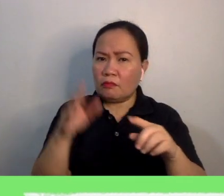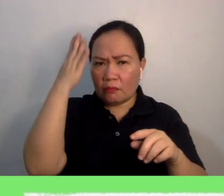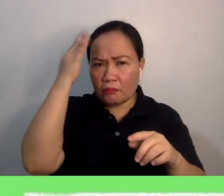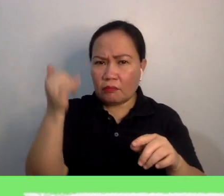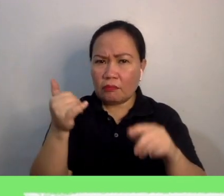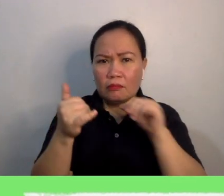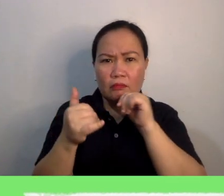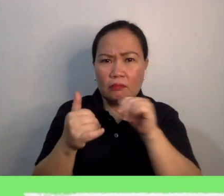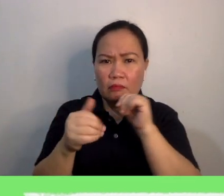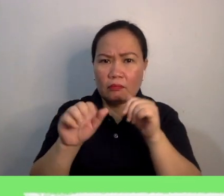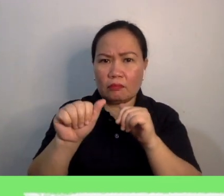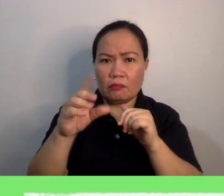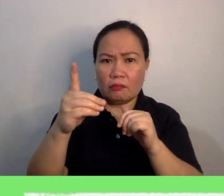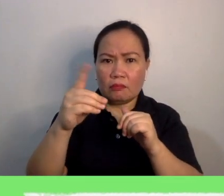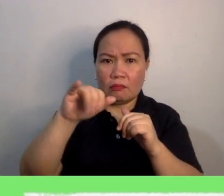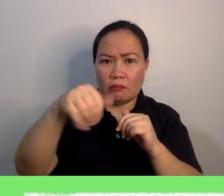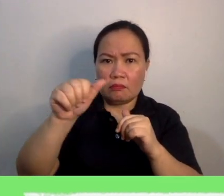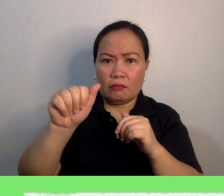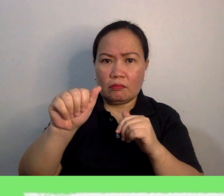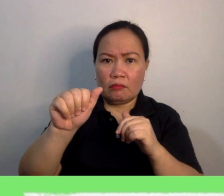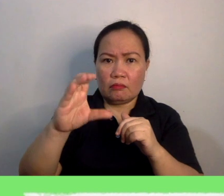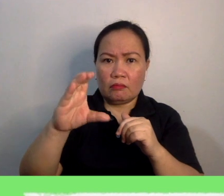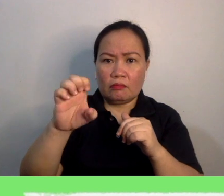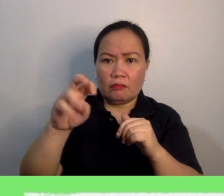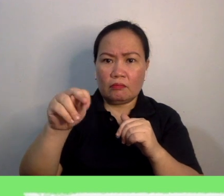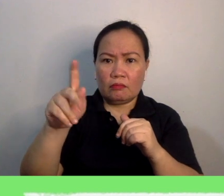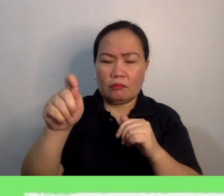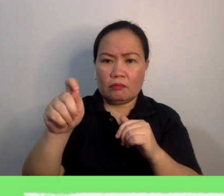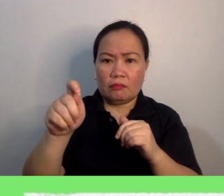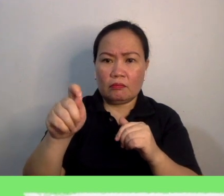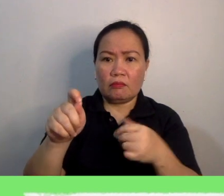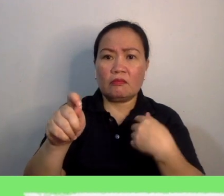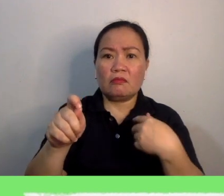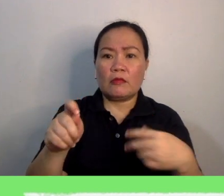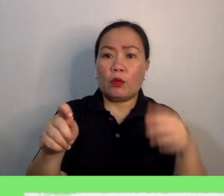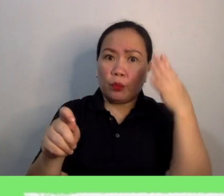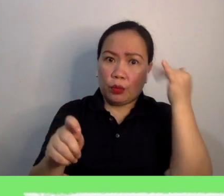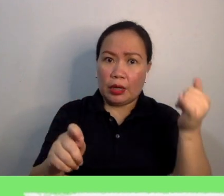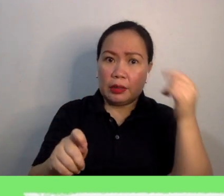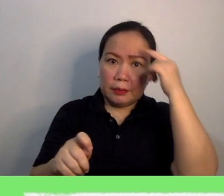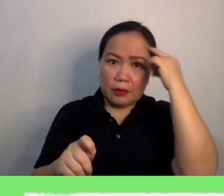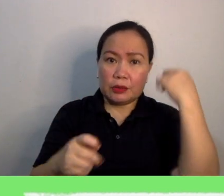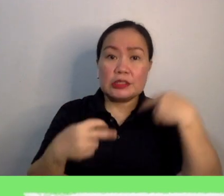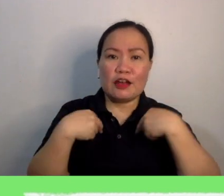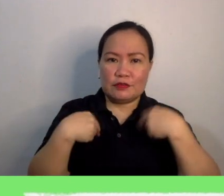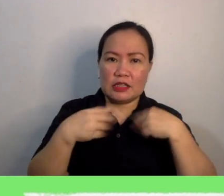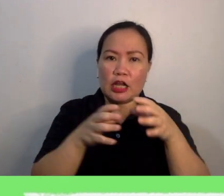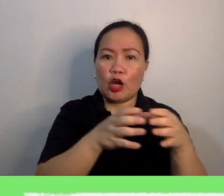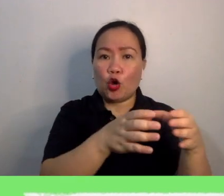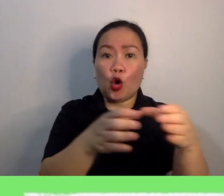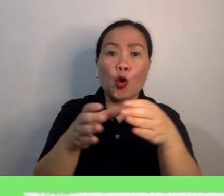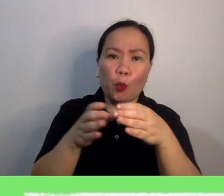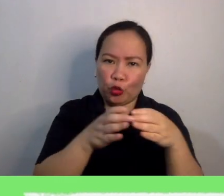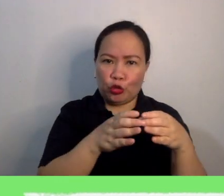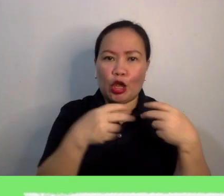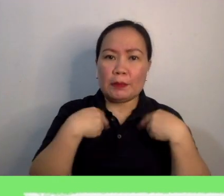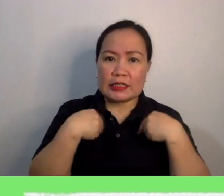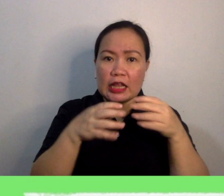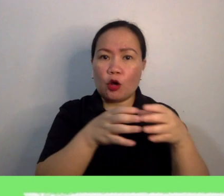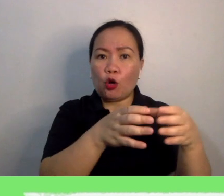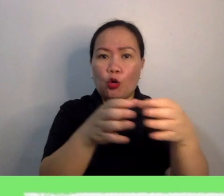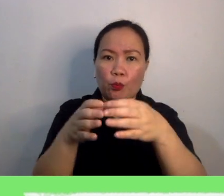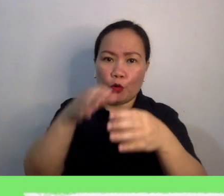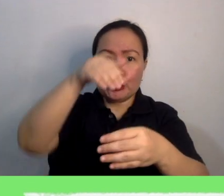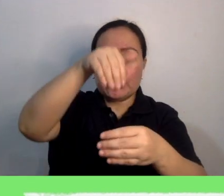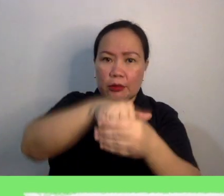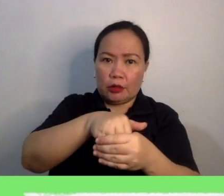adjacent? Because meron silang common interior points. Based dun sa ating definition,